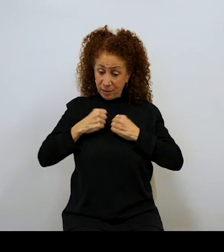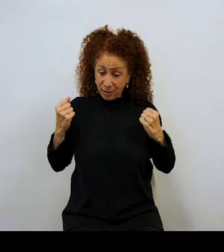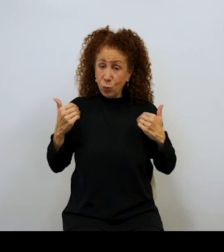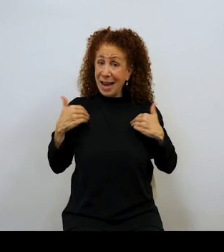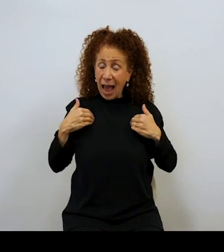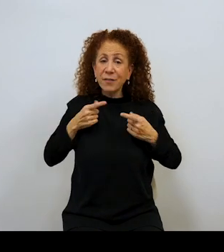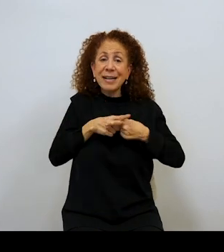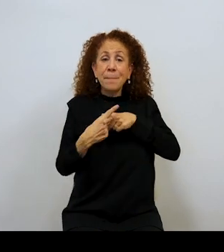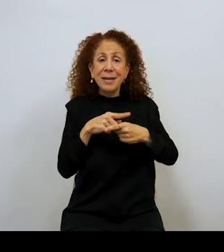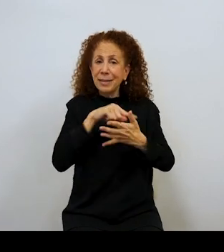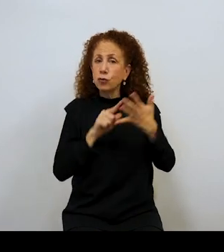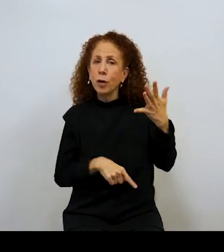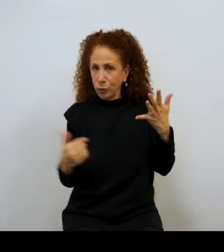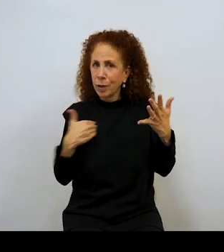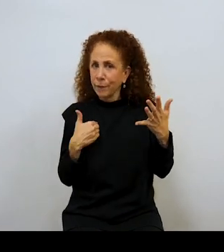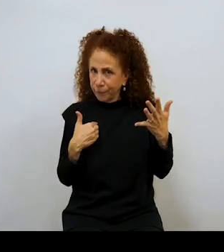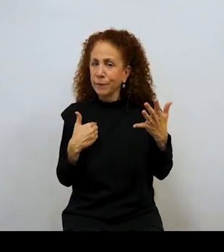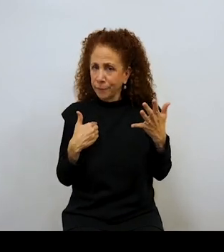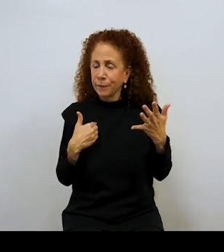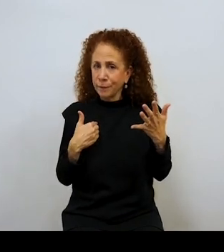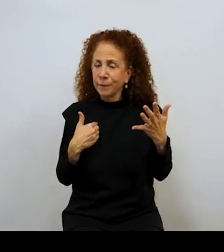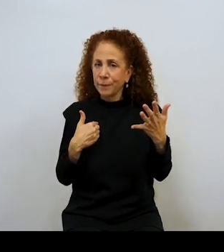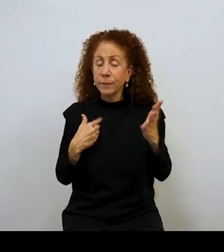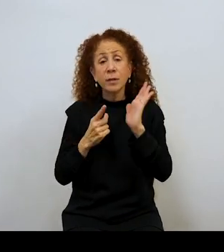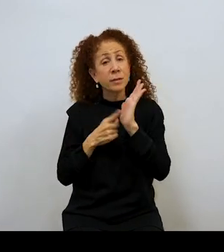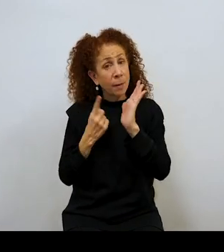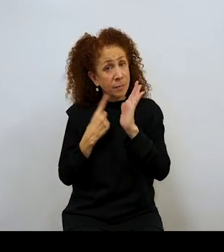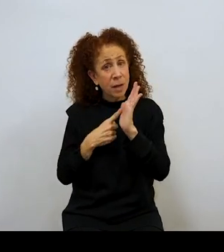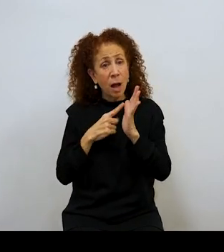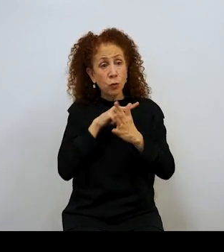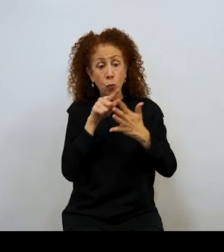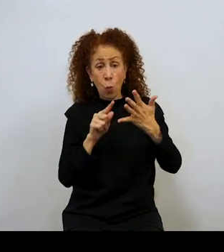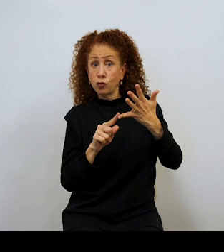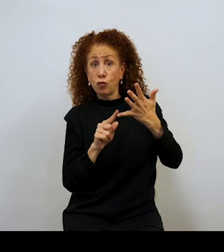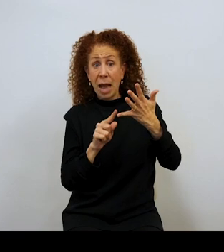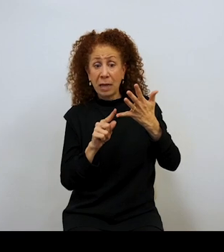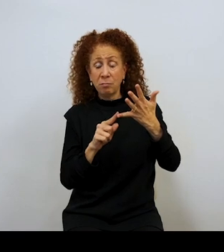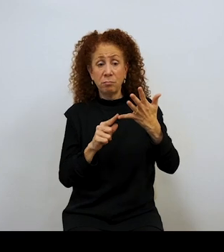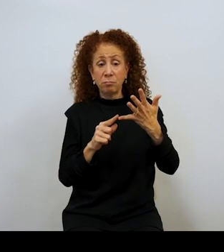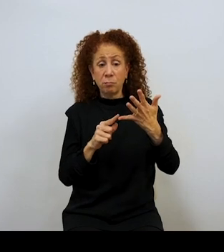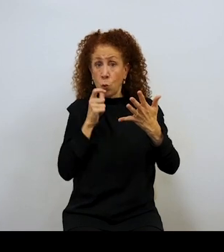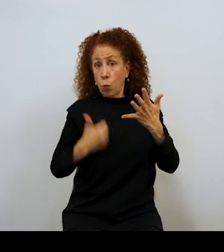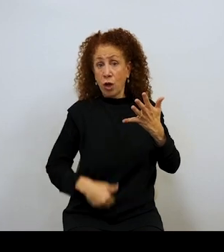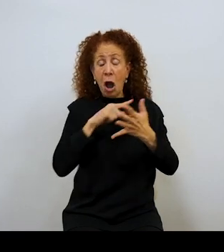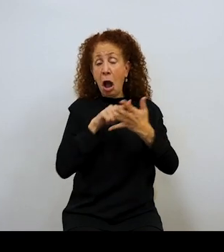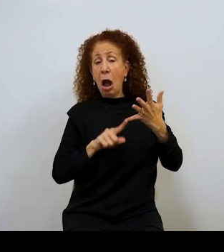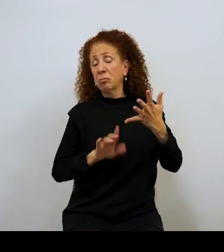competing traits all the time. And sometimes a trait that was kind of in a minor